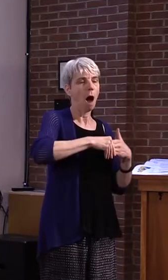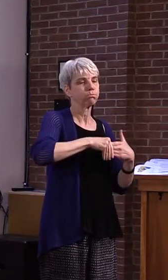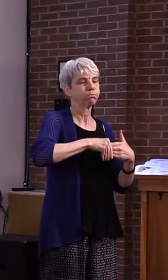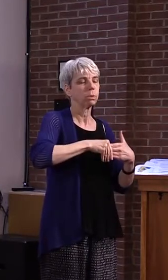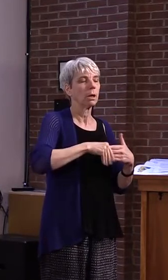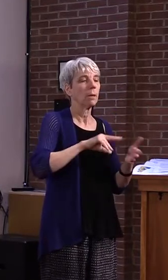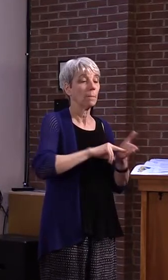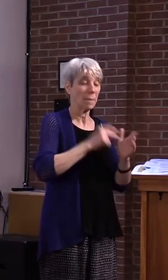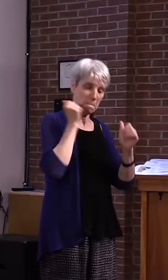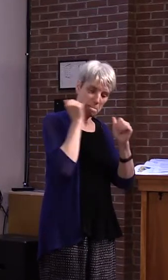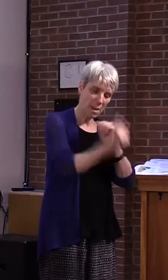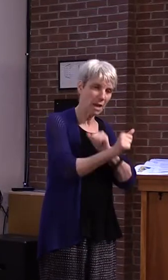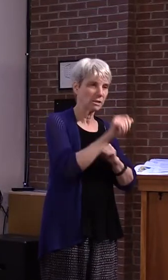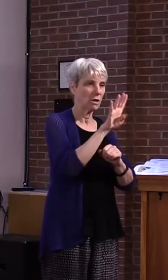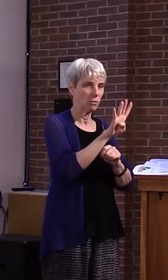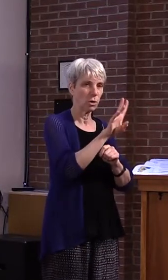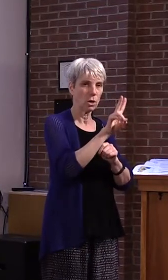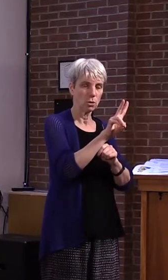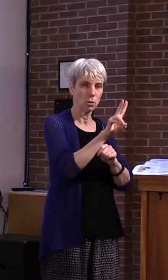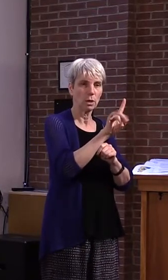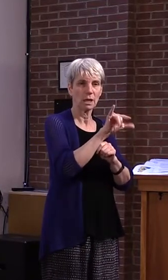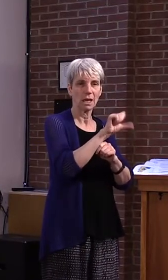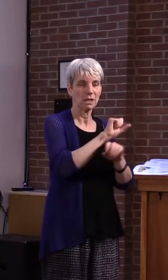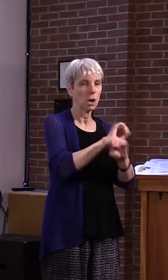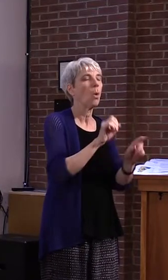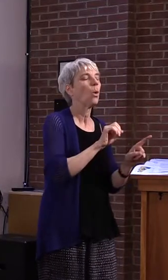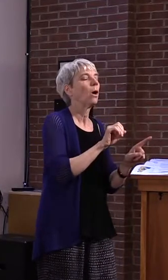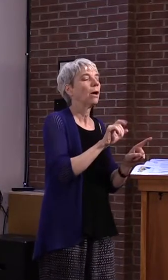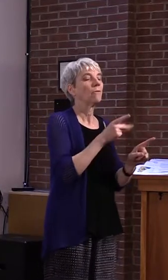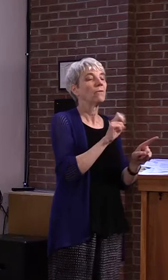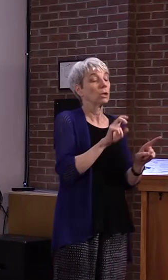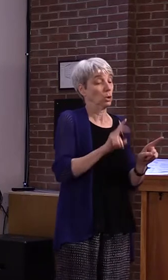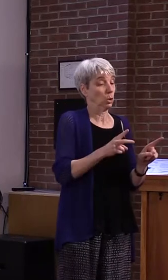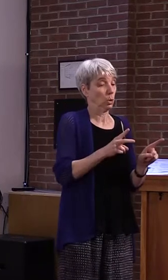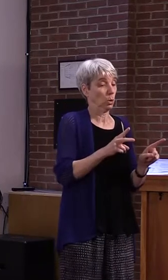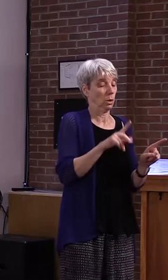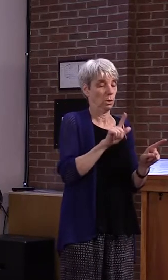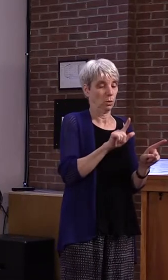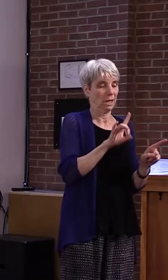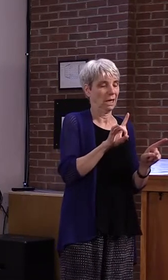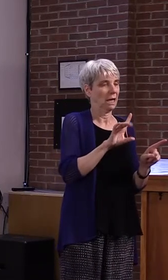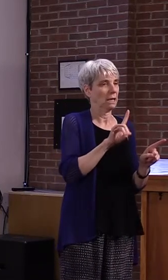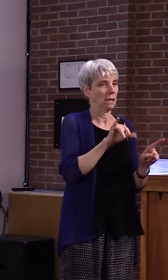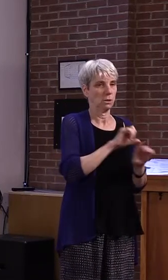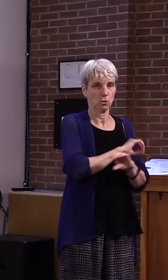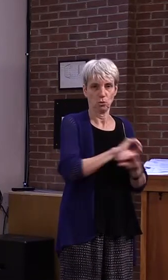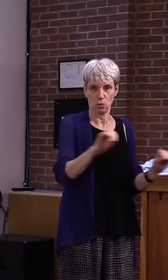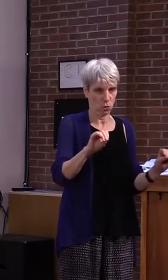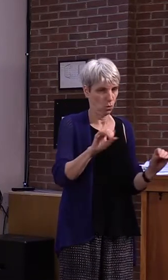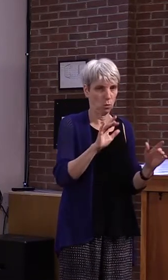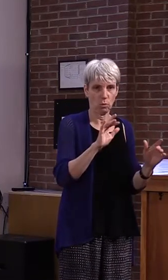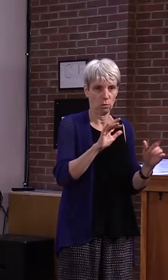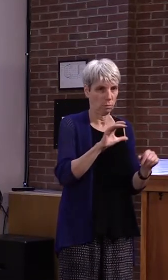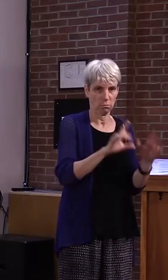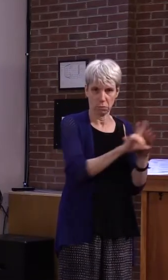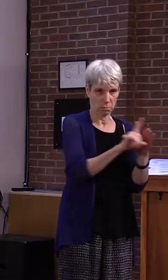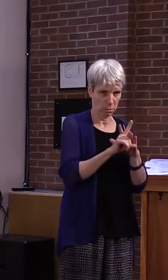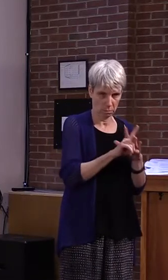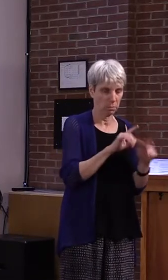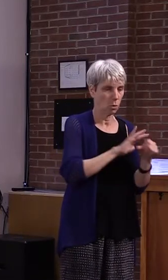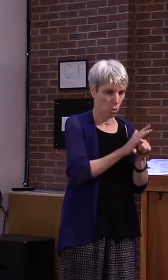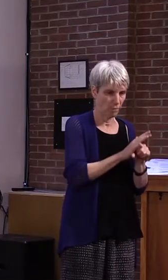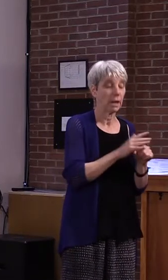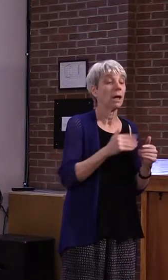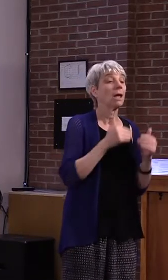of 42 days with no cases. Phase two, by the way, is 28 days with no cases and no community spread, has all the phase